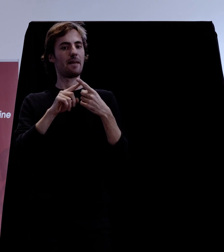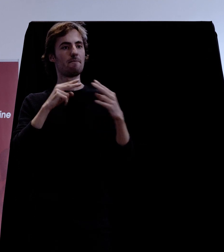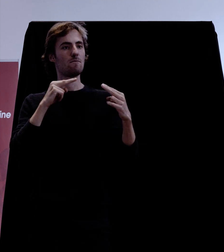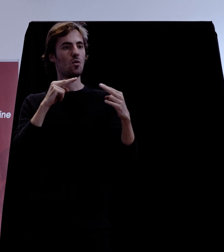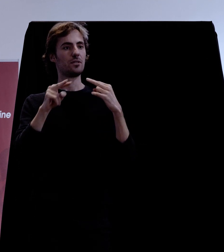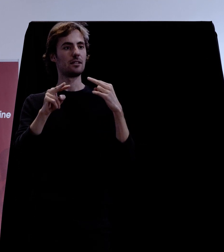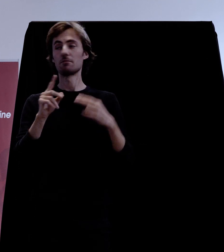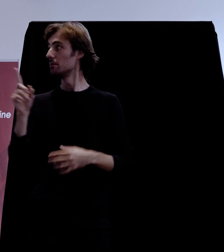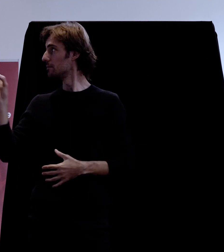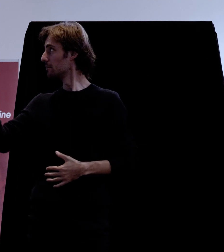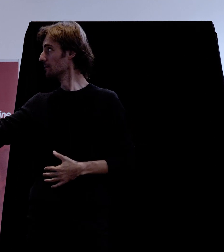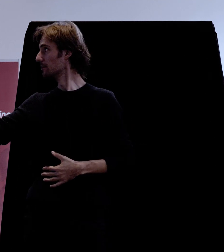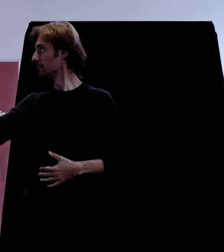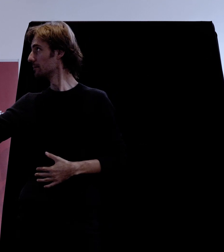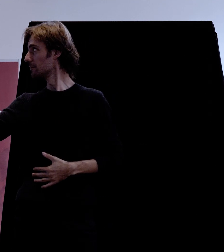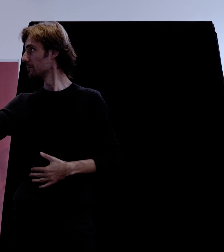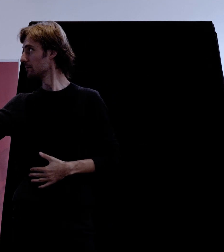That's my son.